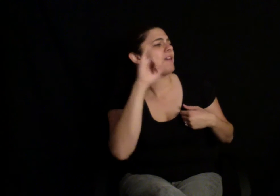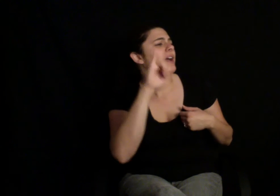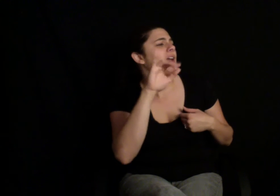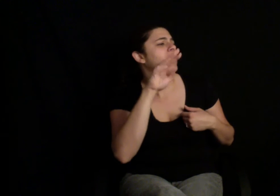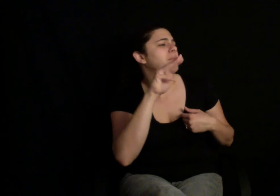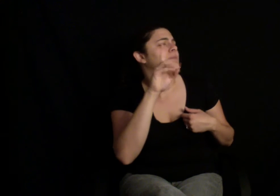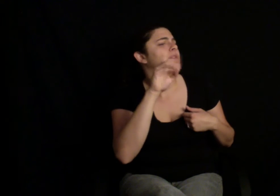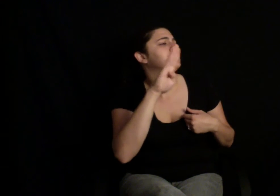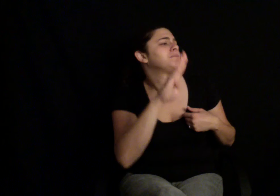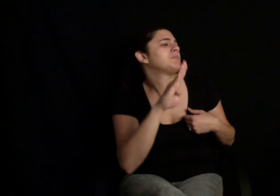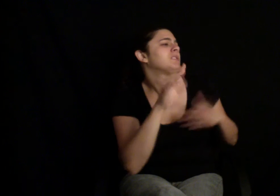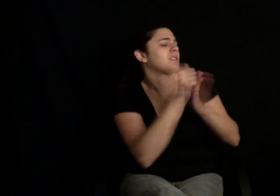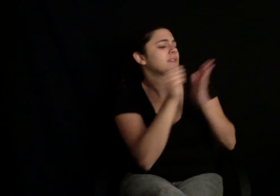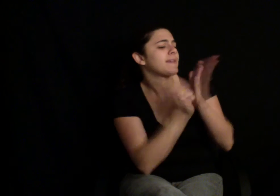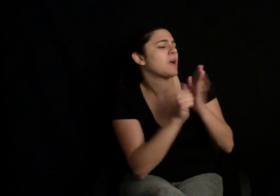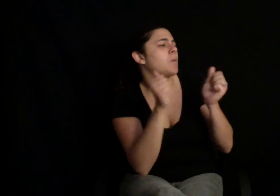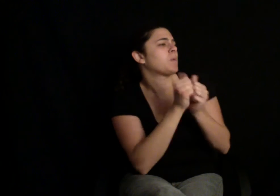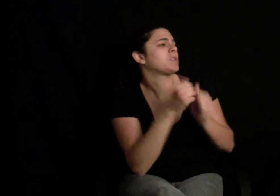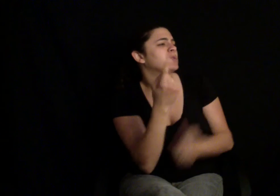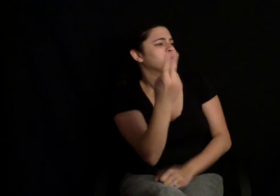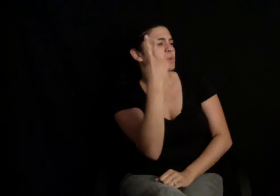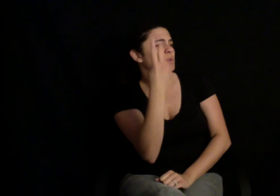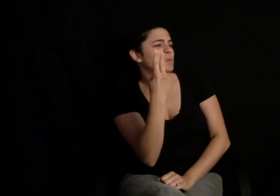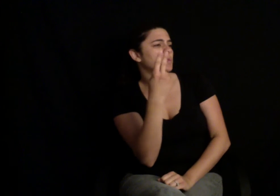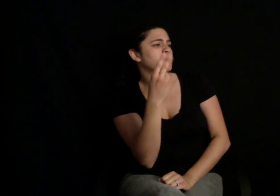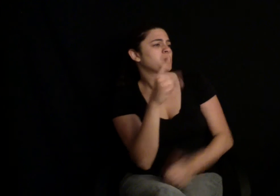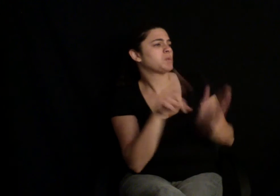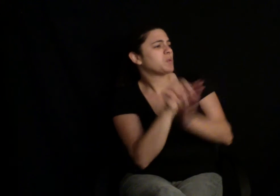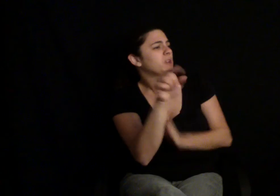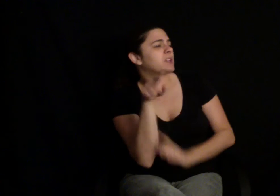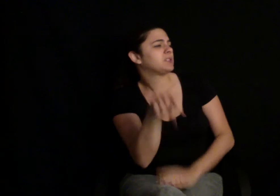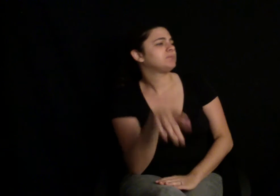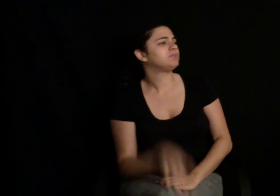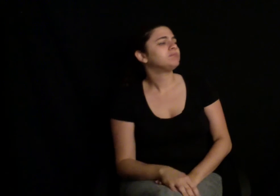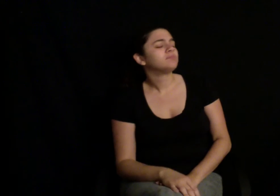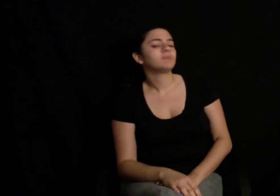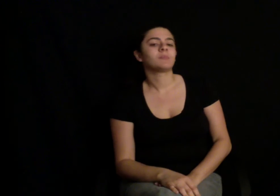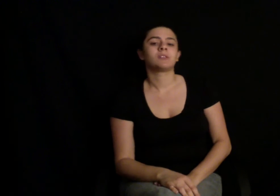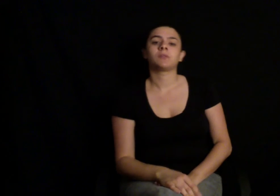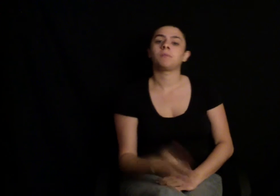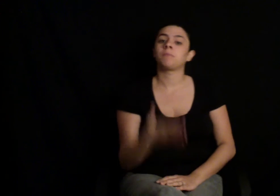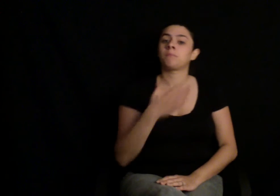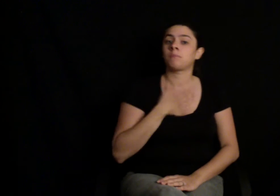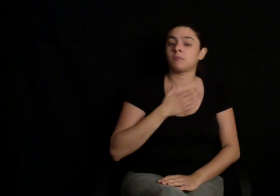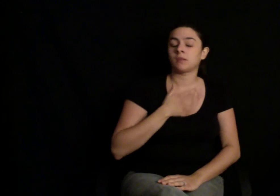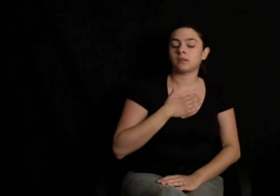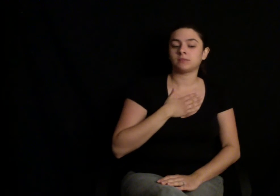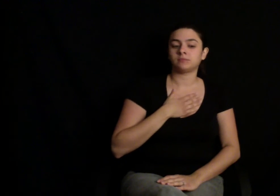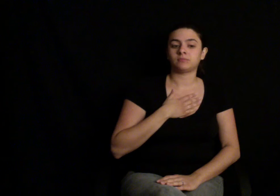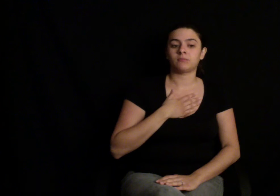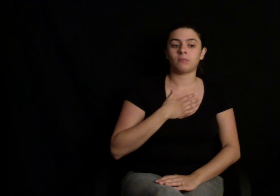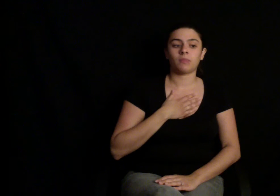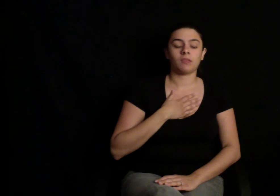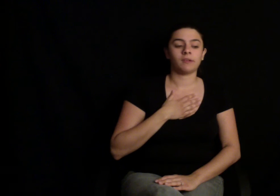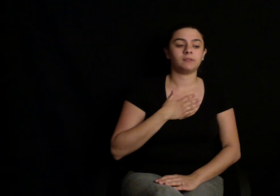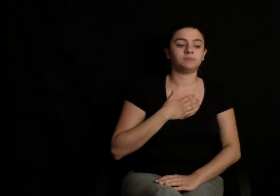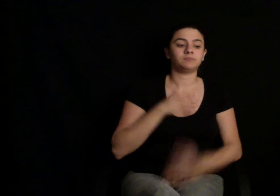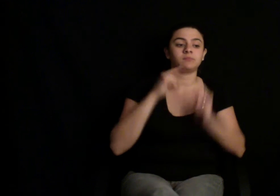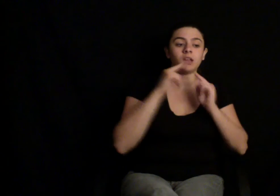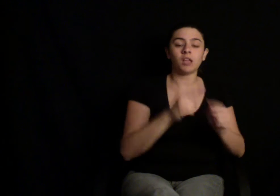suck it." And my comment got a lot of upvotes, so it appeared at the top of the thread, and the thread itself got a lot of upvotes, and it appeared at the